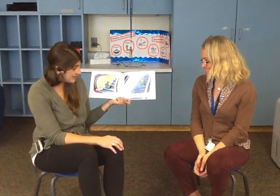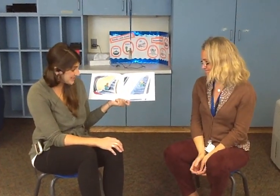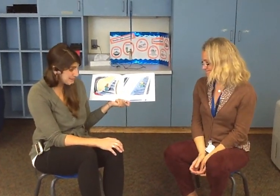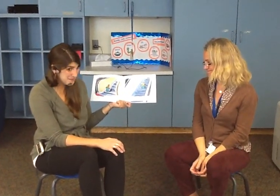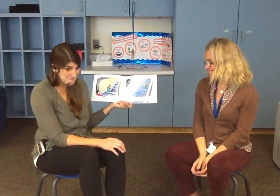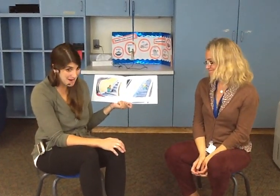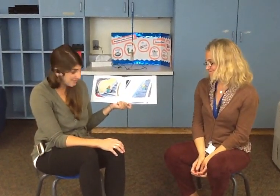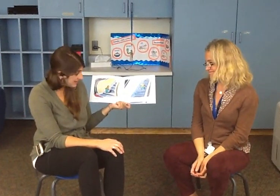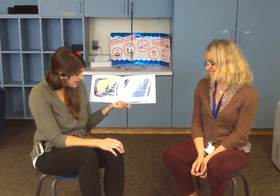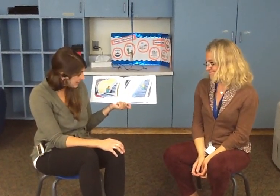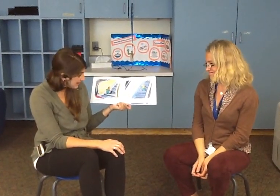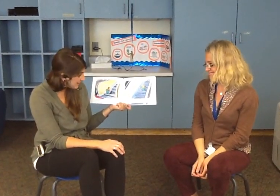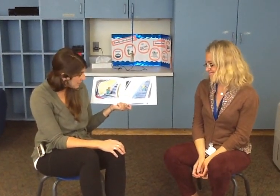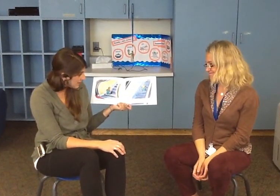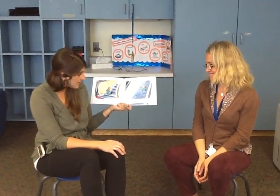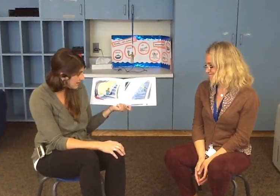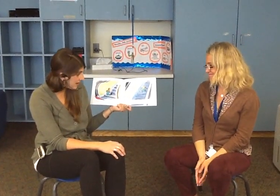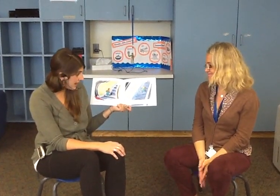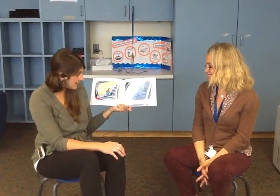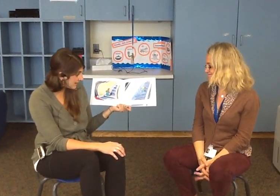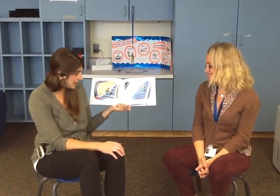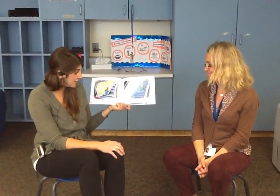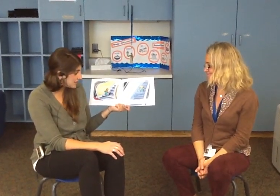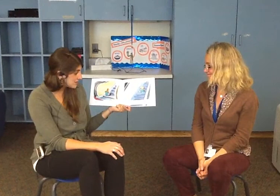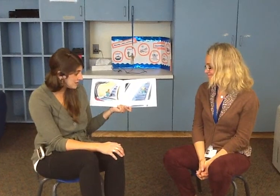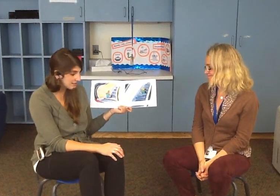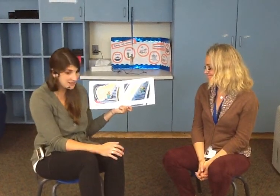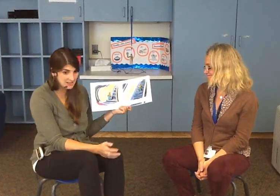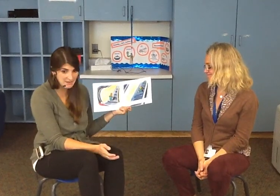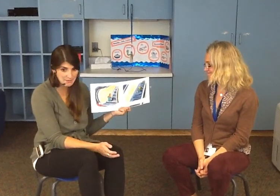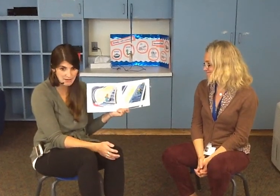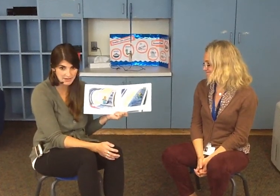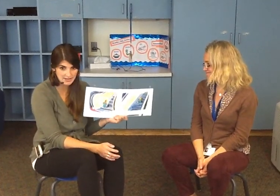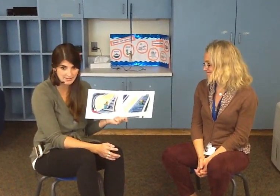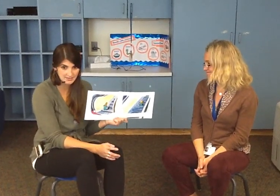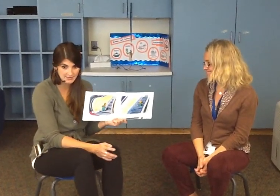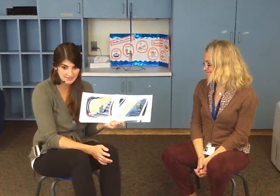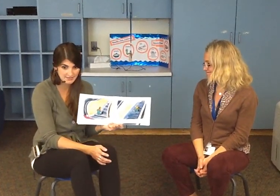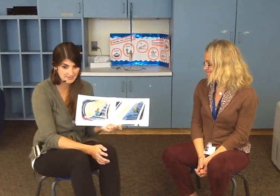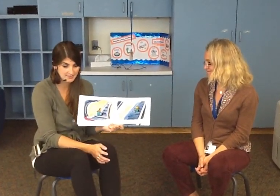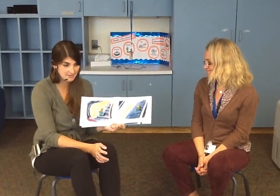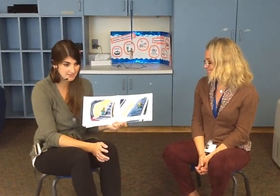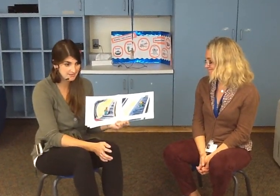Could this be a mountain? He wondered. I think I've always wanted to climb a mountain.